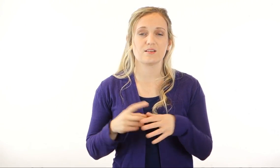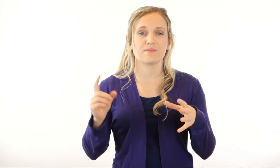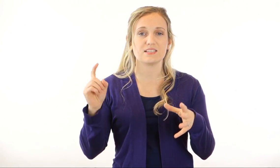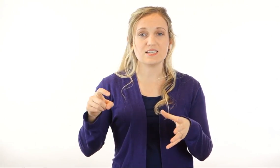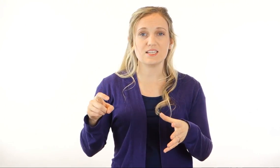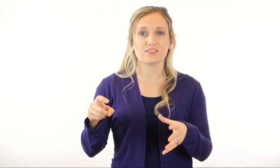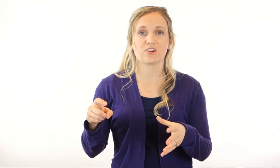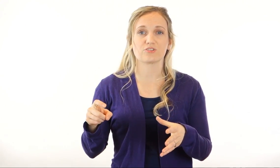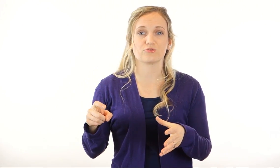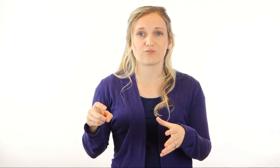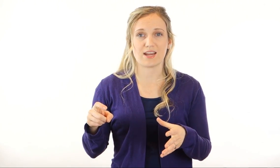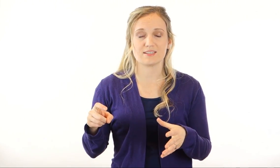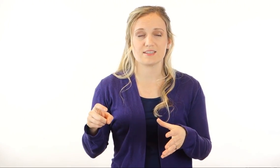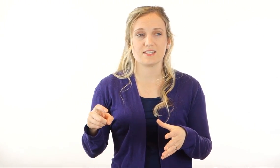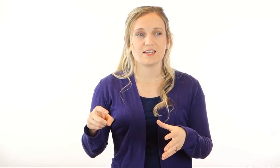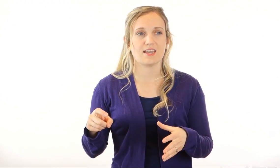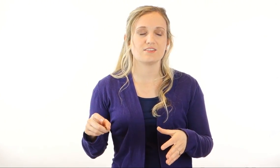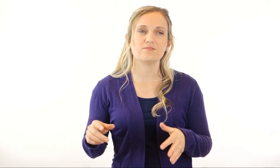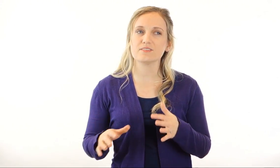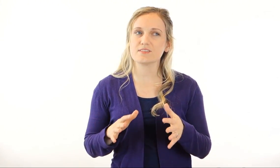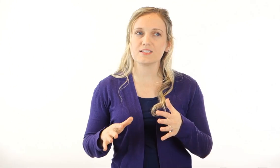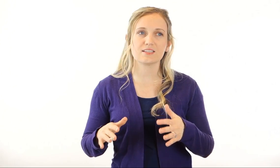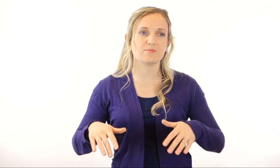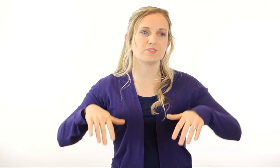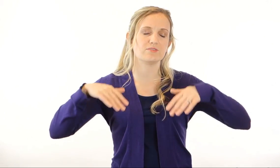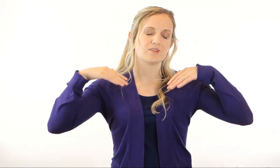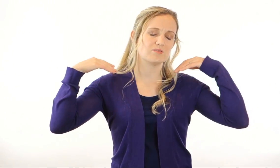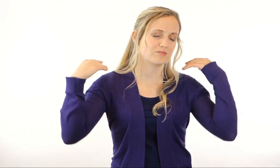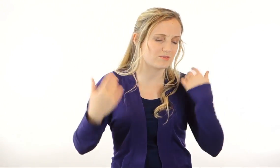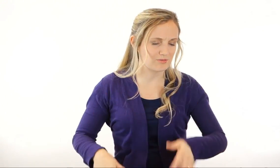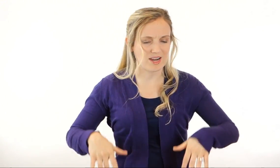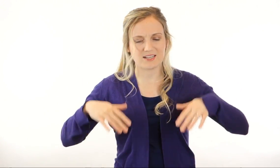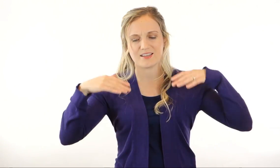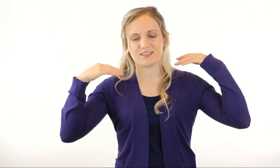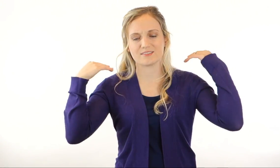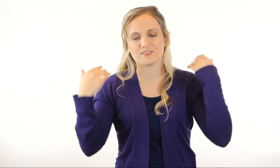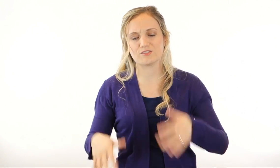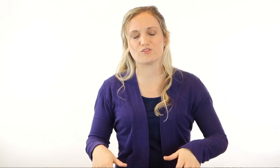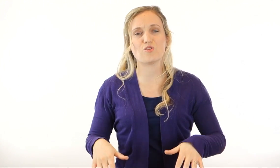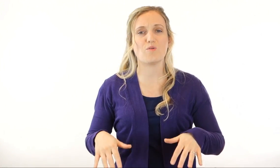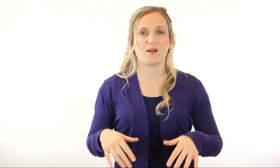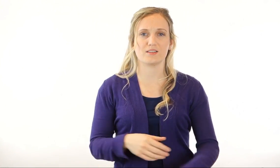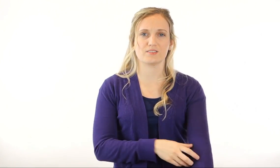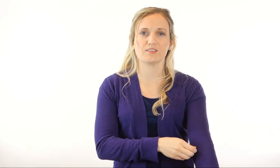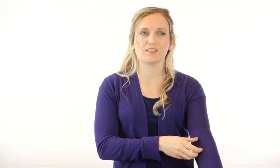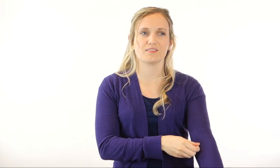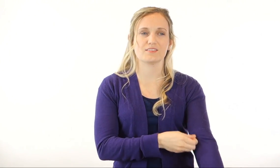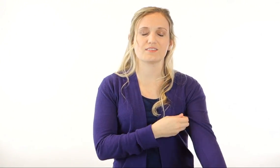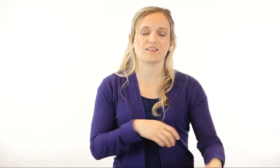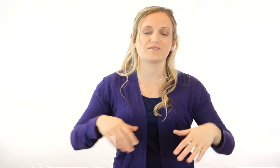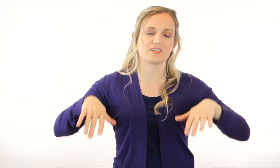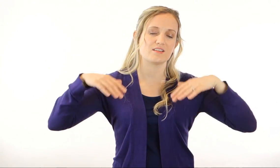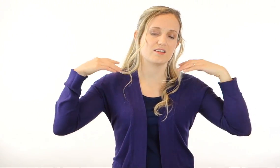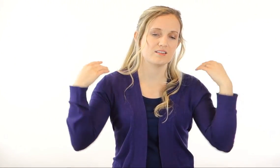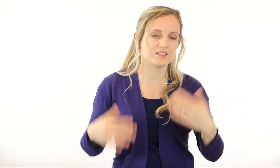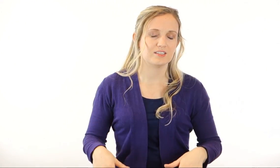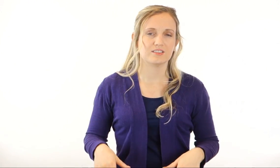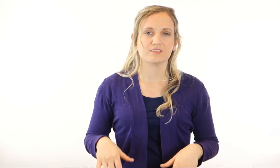my needs are great. And you can say this couple, you can go great, like so much. This is kind of like, there's